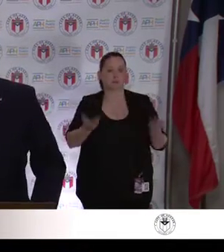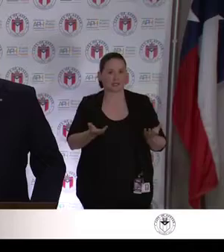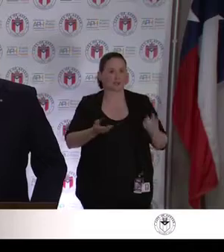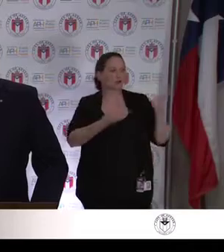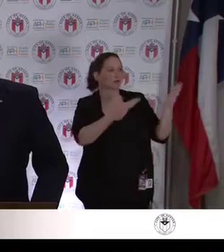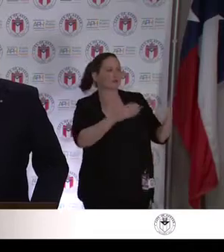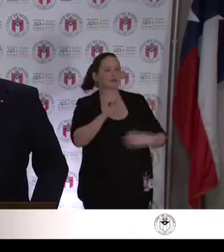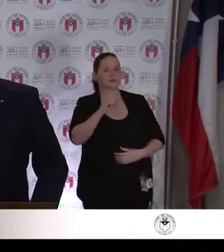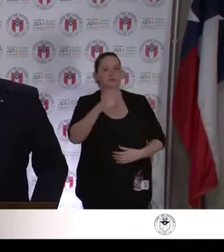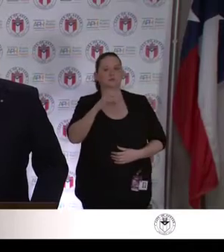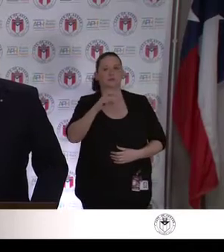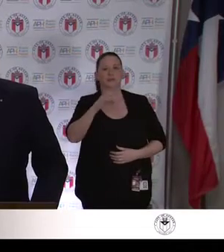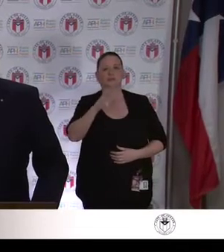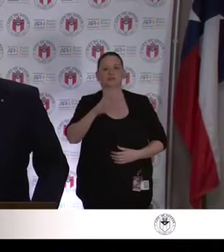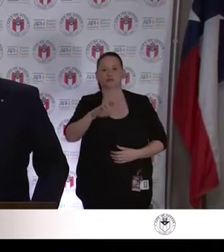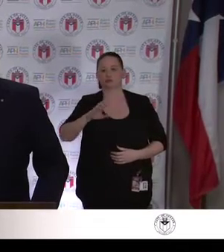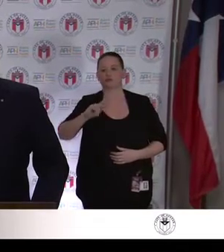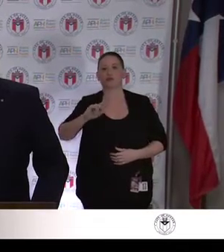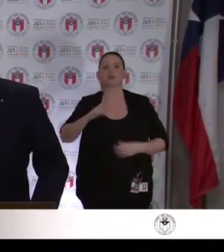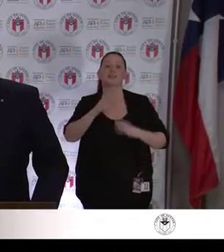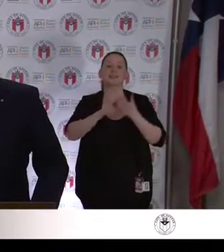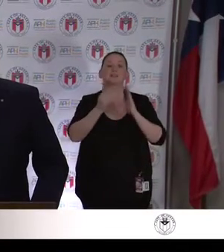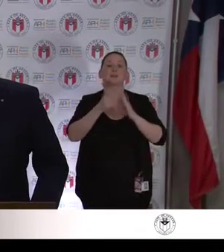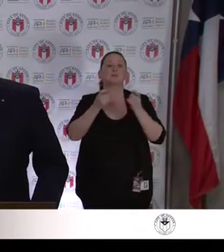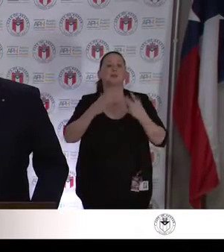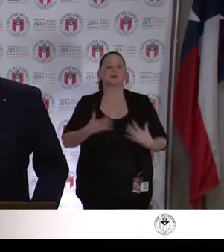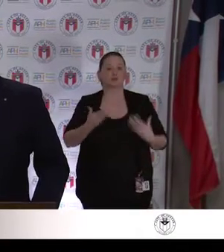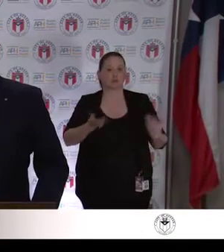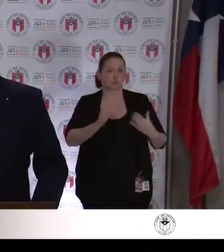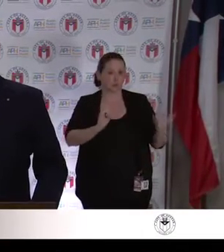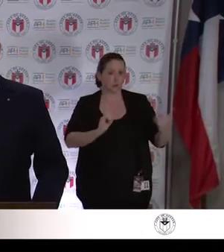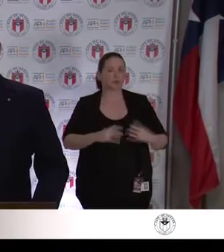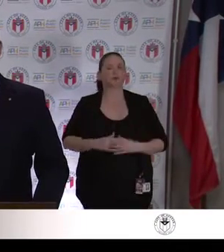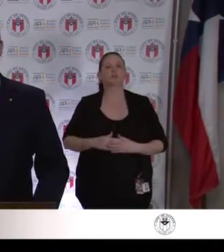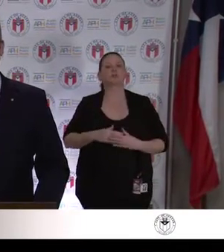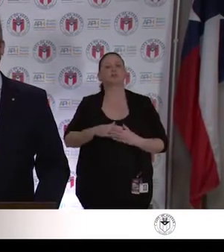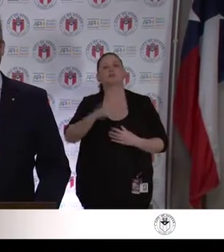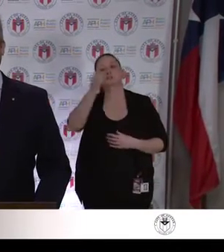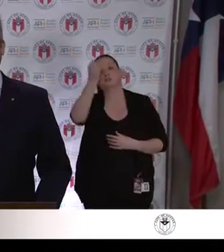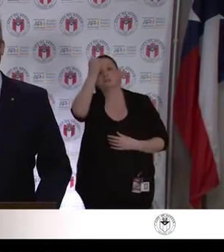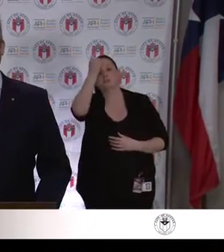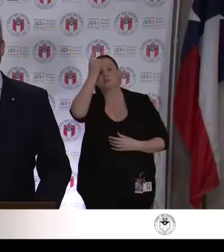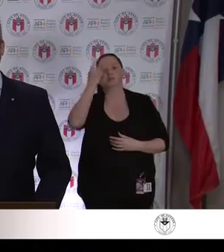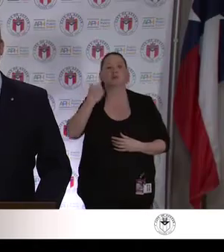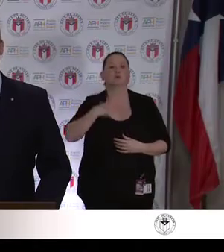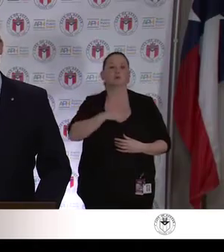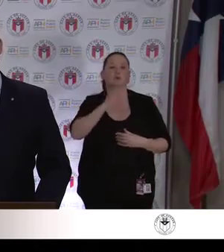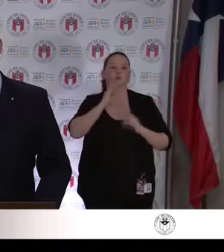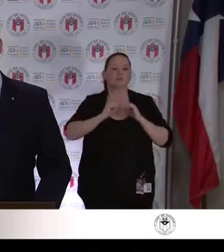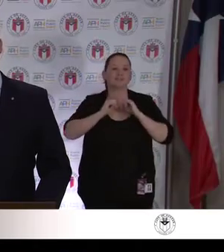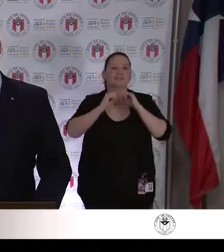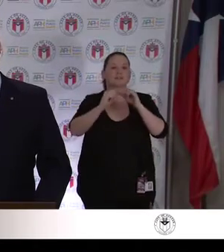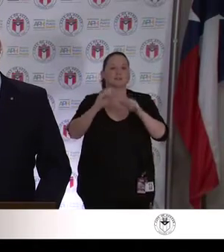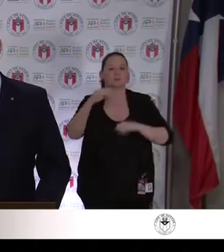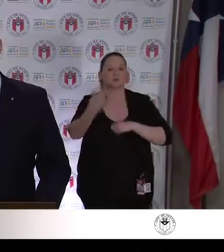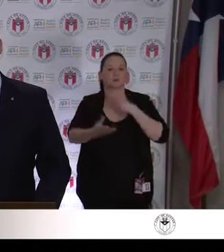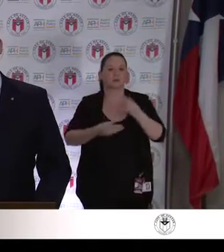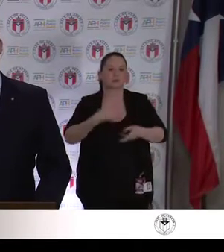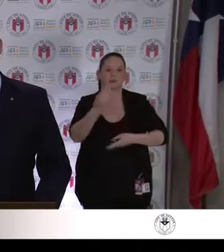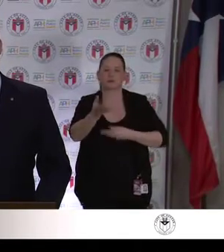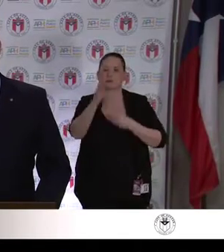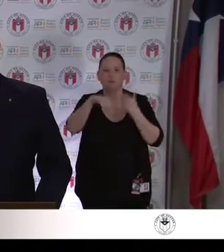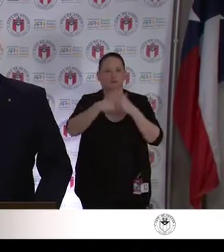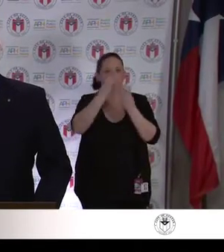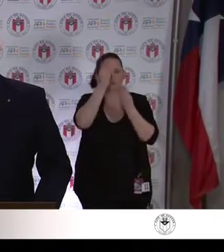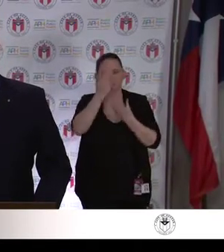Spencer Cronk, the city manager, was here with us as well. Please know that we will continue to get all the information we have